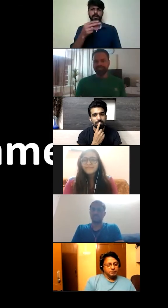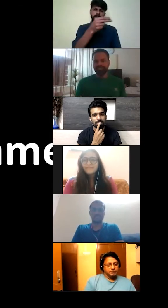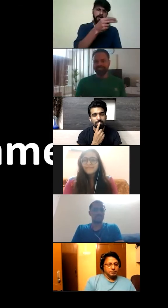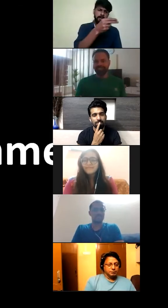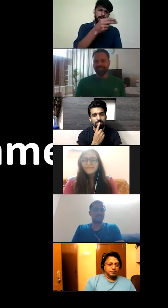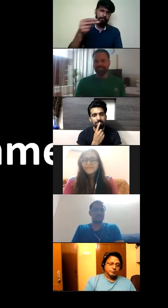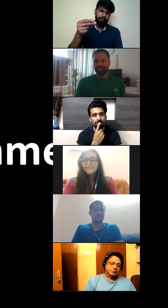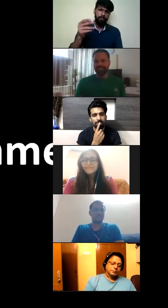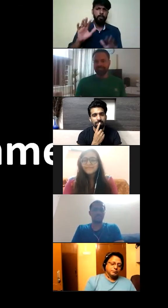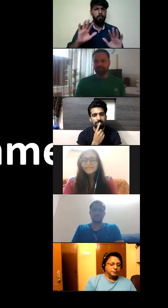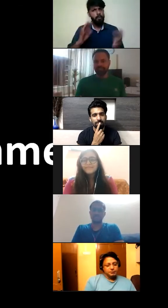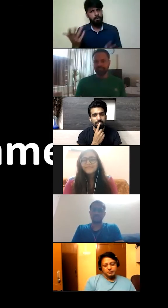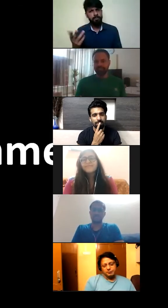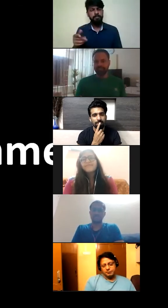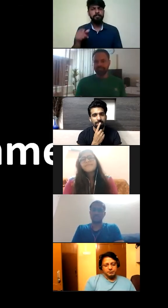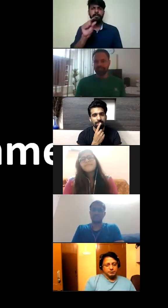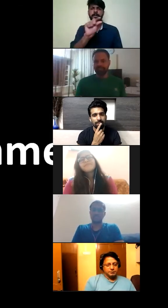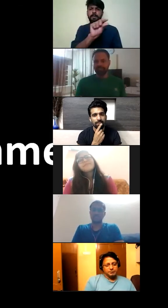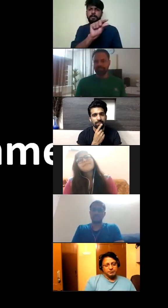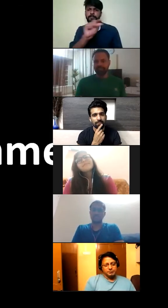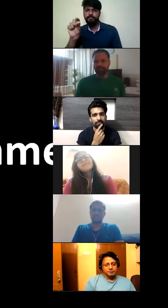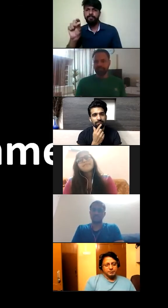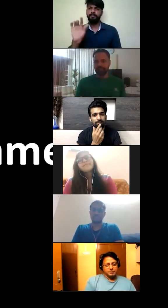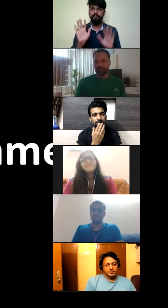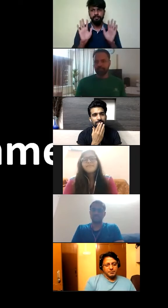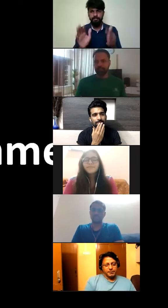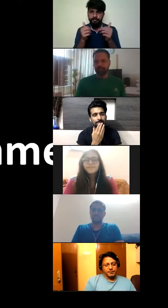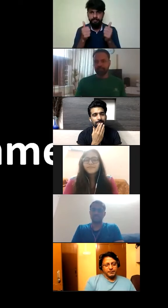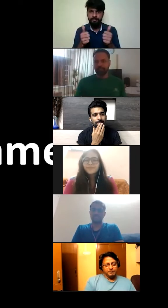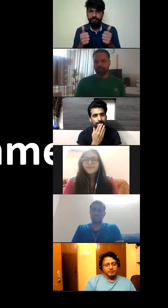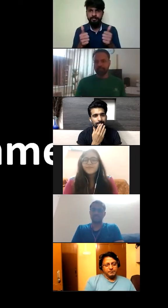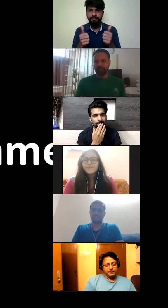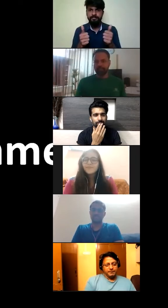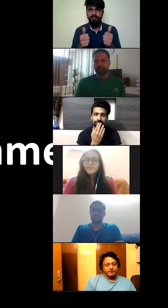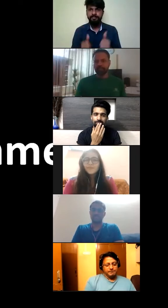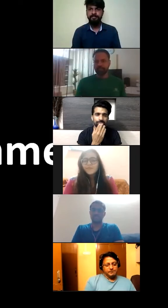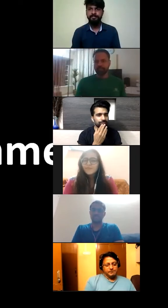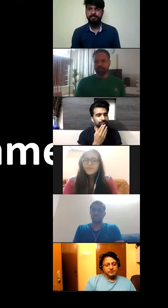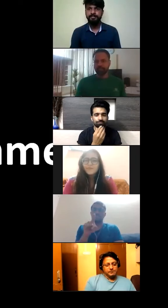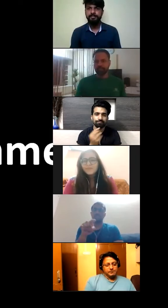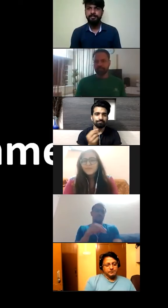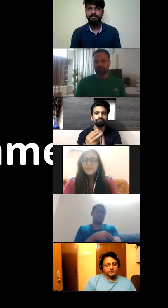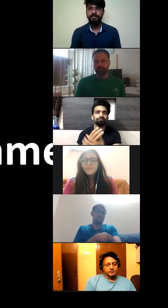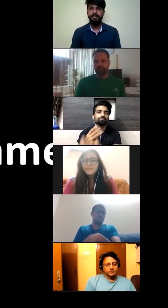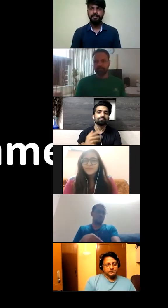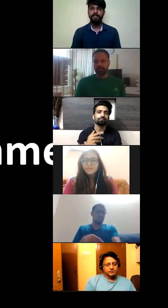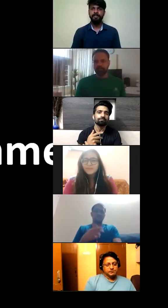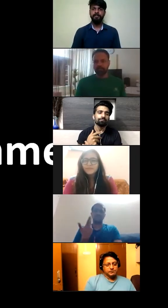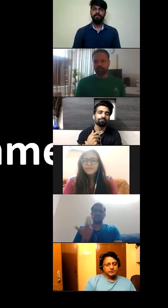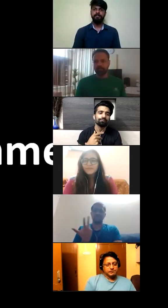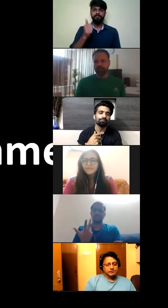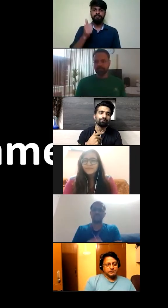Whichever one you're comfortable using, this sign or this one for name, it's fine, up to you.